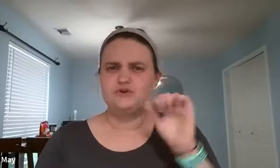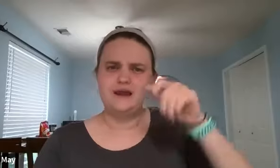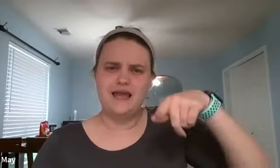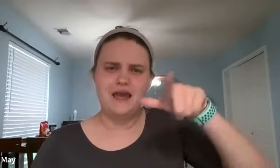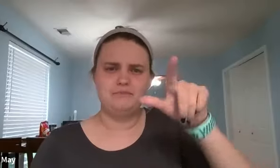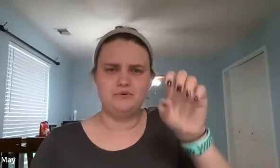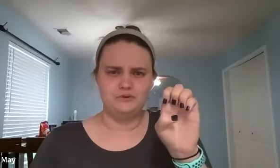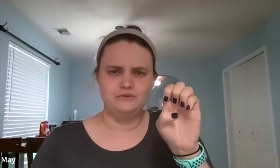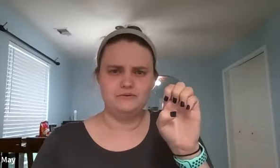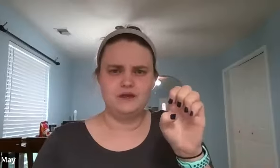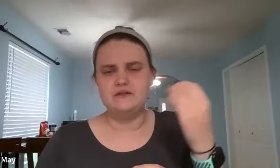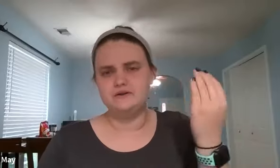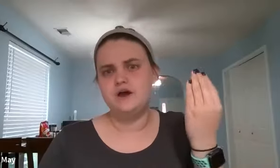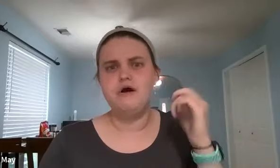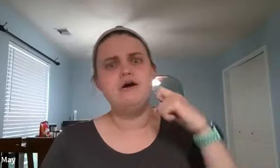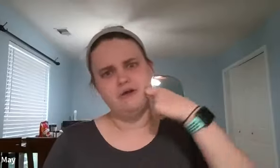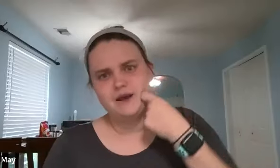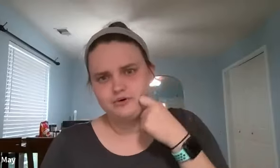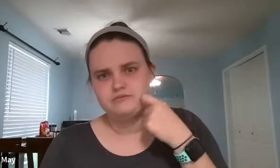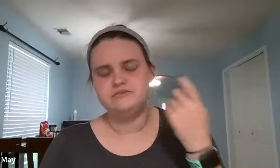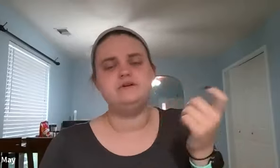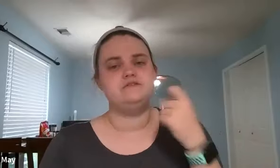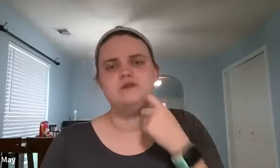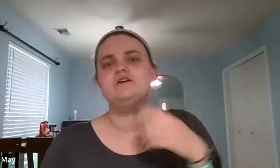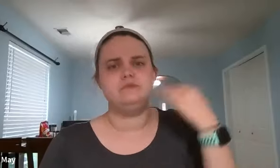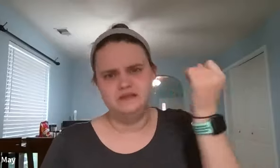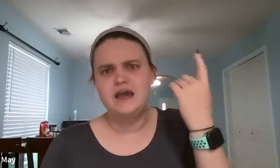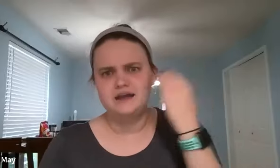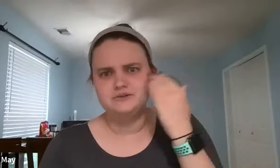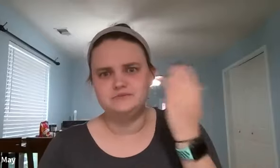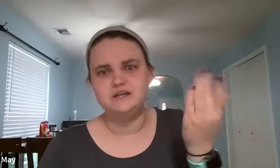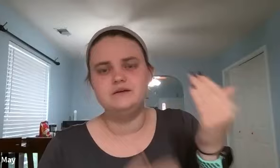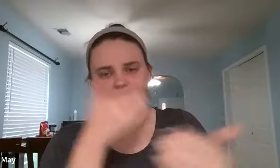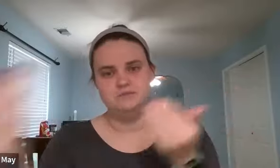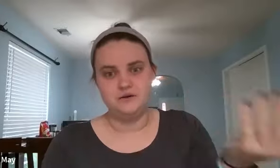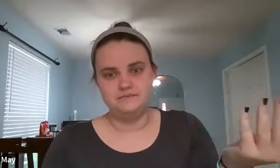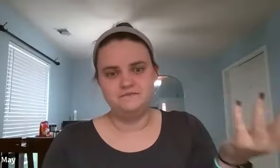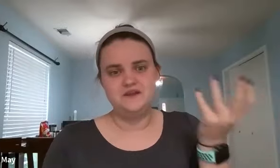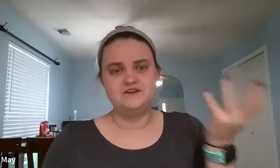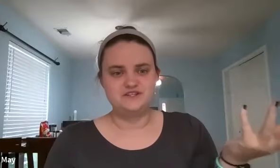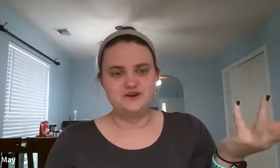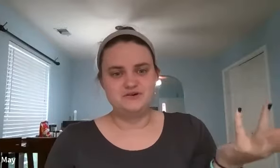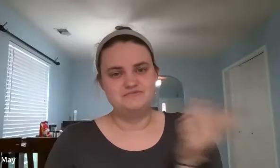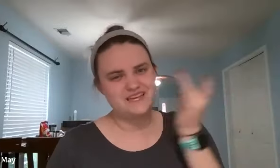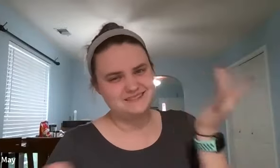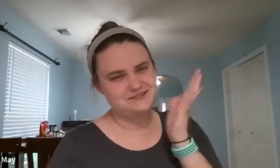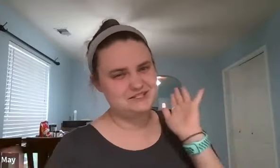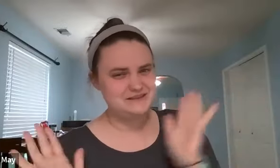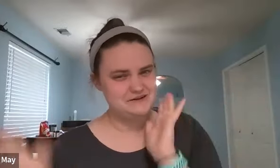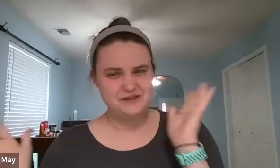fruit, apple, and they'll know, oh, apple. They'll either tell me or they'll be like, yeah, I know what you mean. And we'll keep going. So that's just a little thing